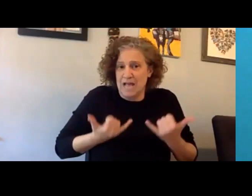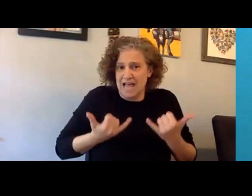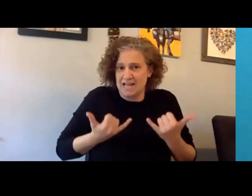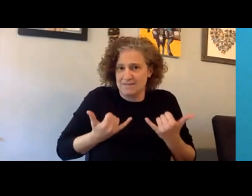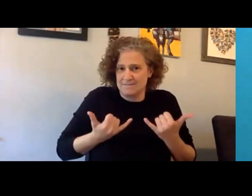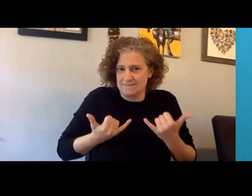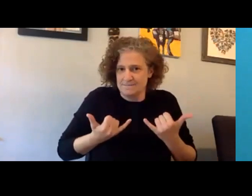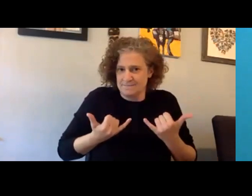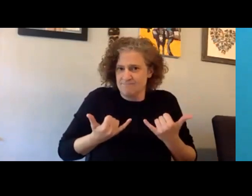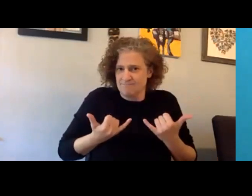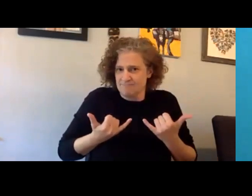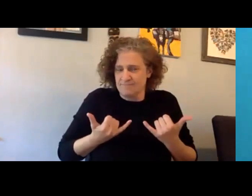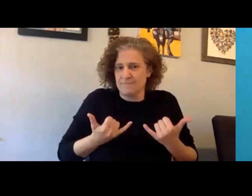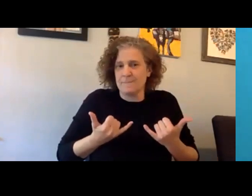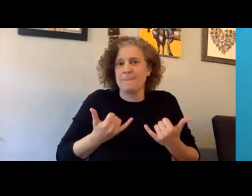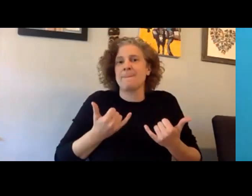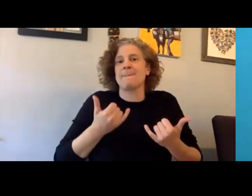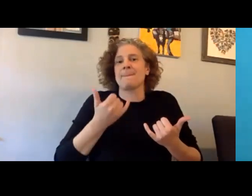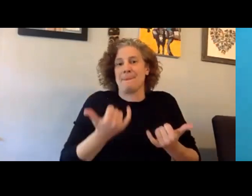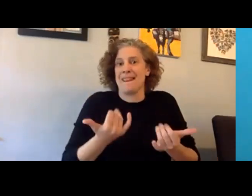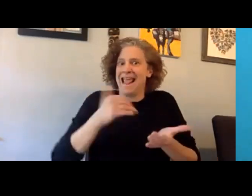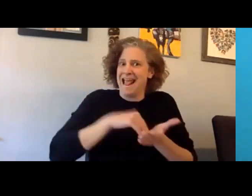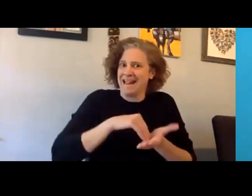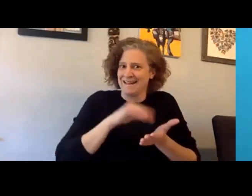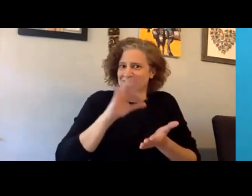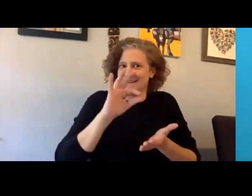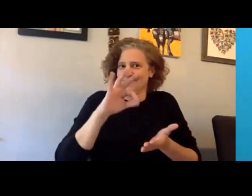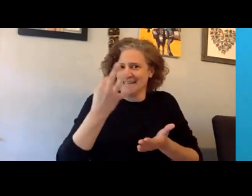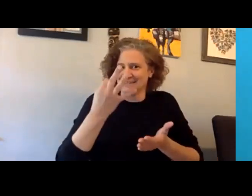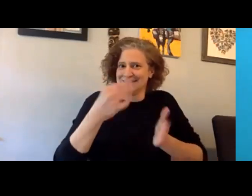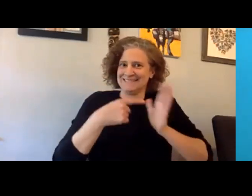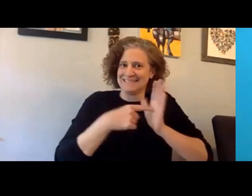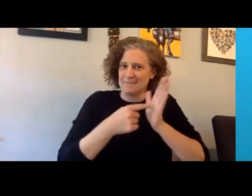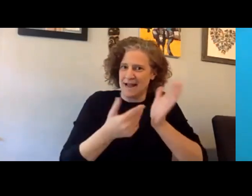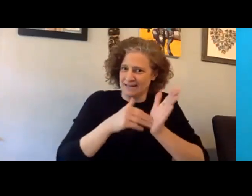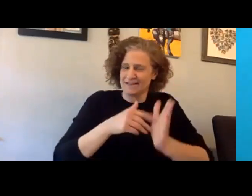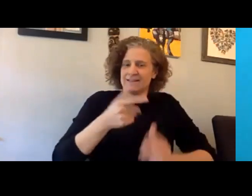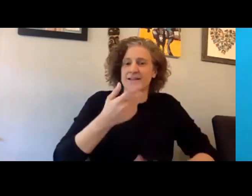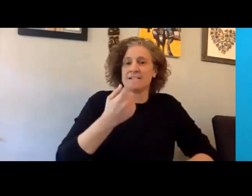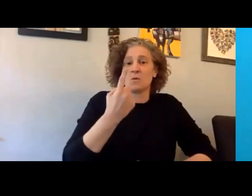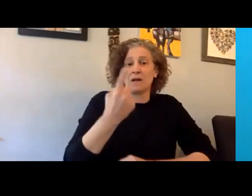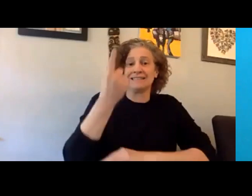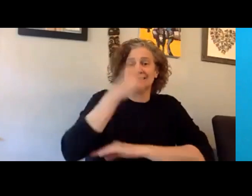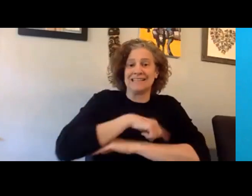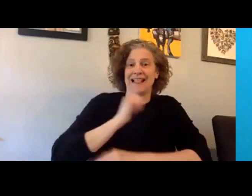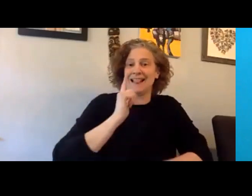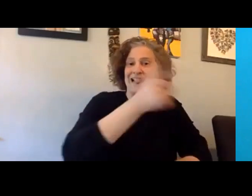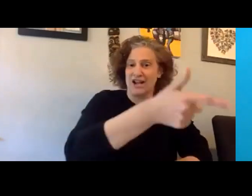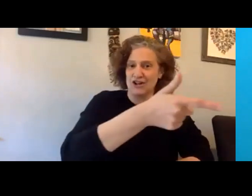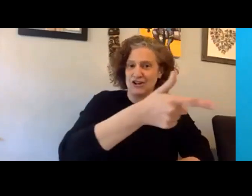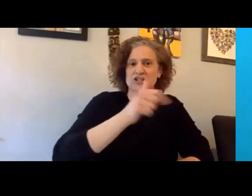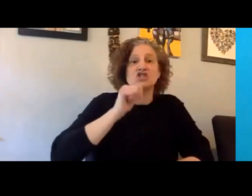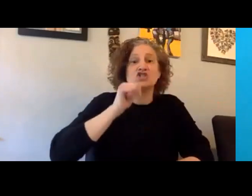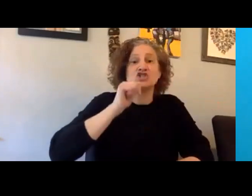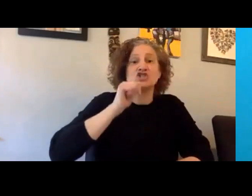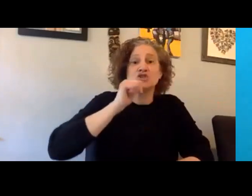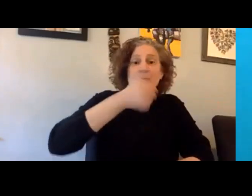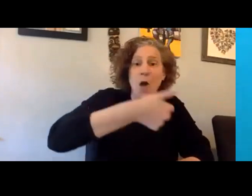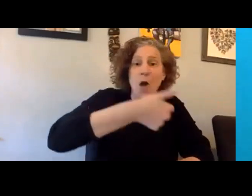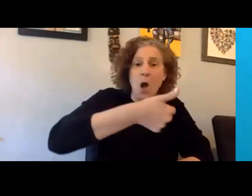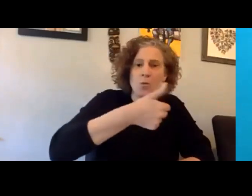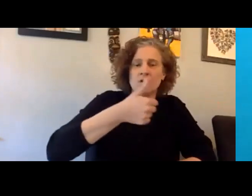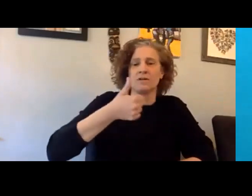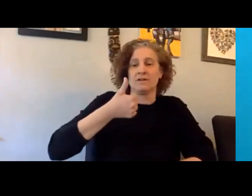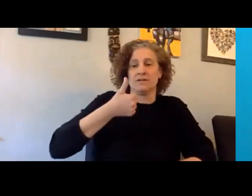Now today, this is the sign for today. And then again, from French Sign Language, I'll have to demonstrate again. One day